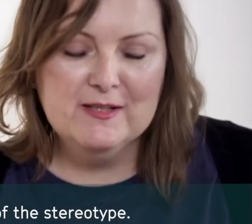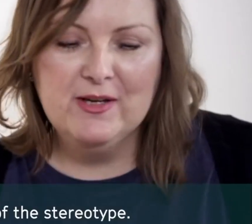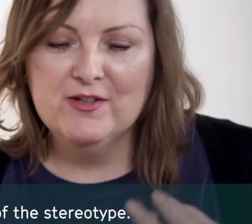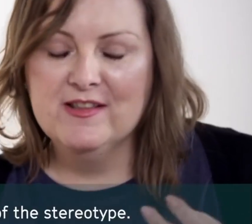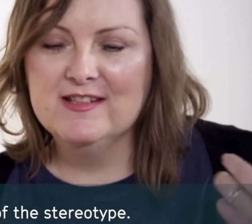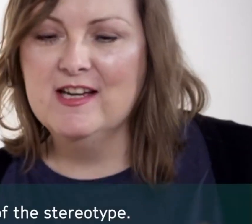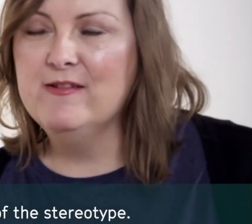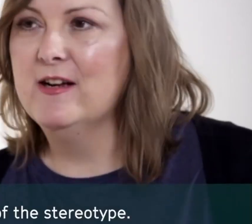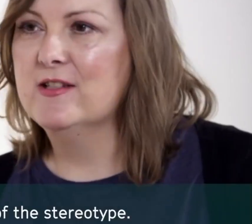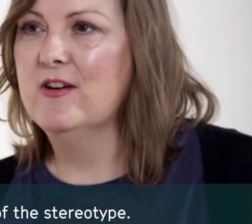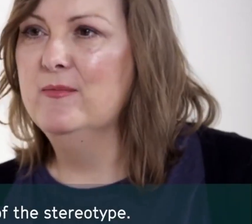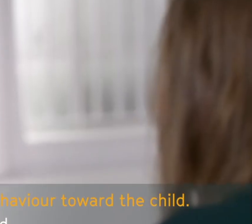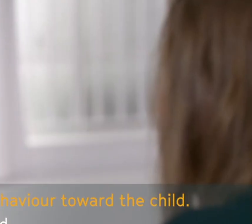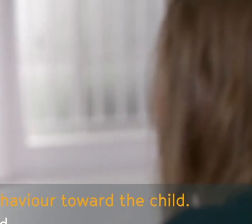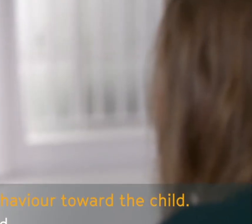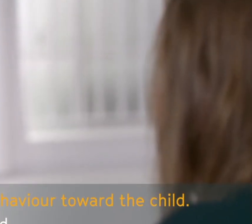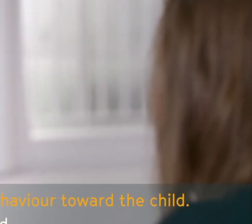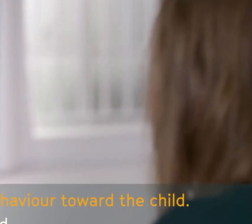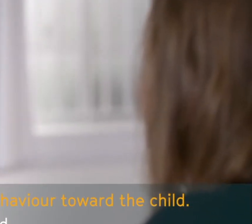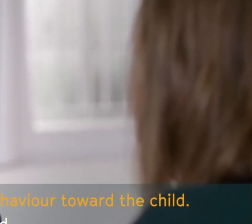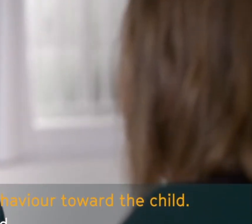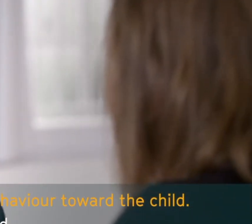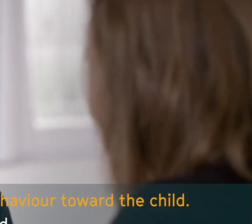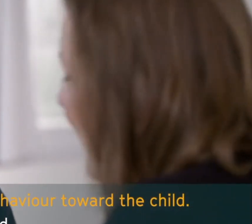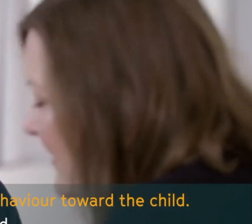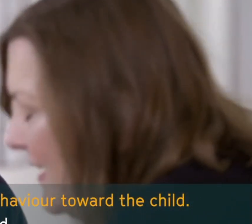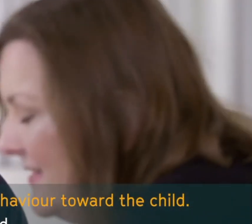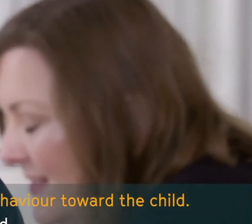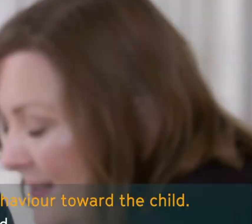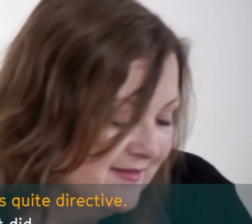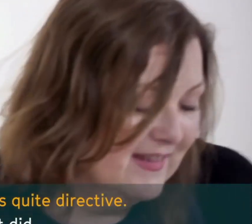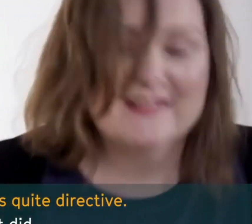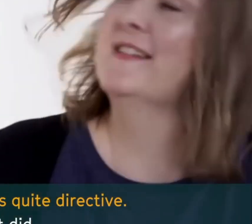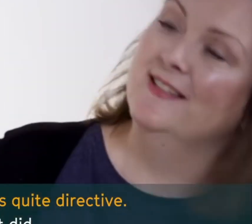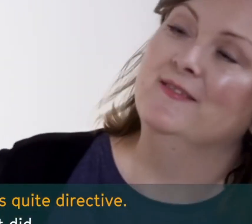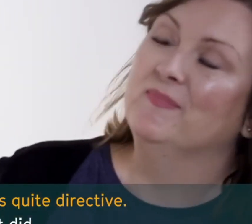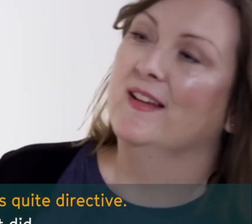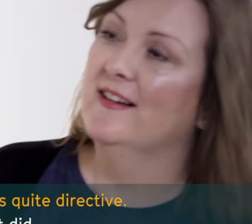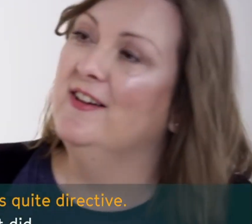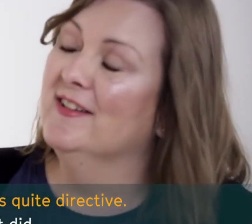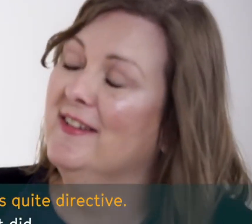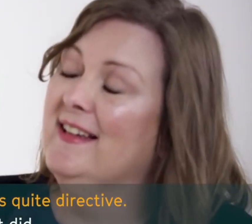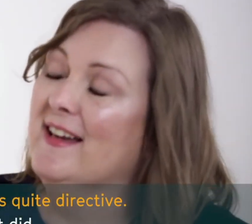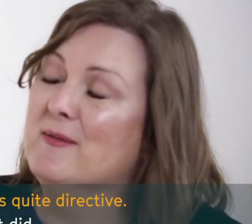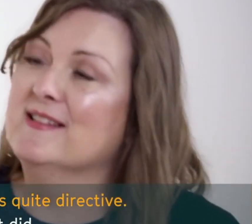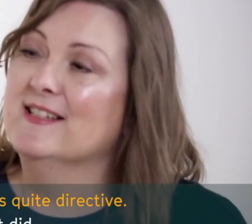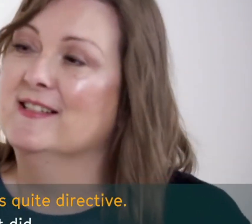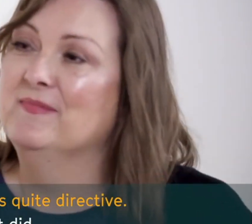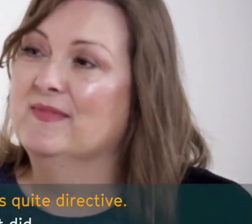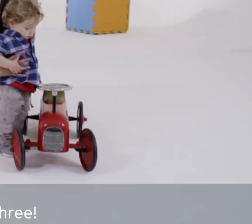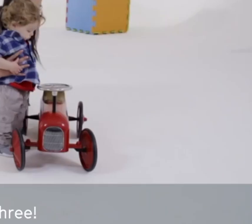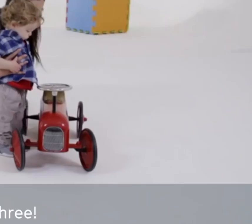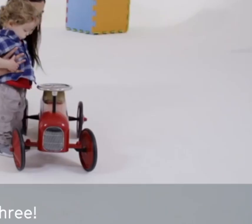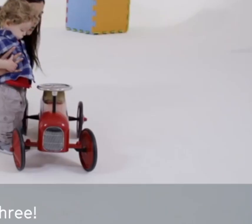suppose it's because of the stereotype. And then that changed your behaviour towards the child. It did. And your behaviour was quite